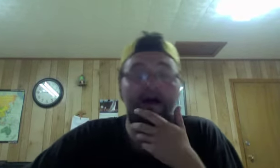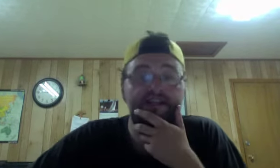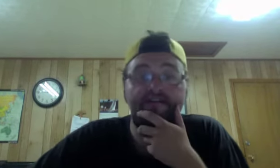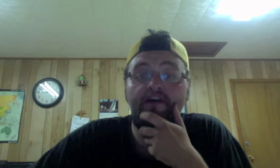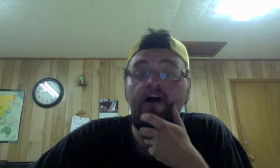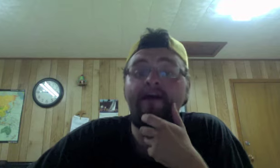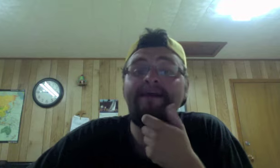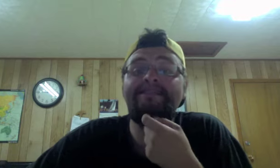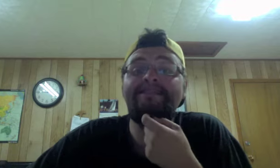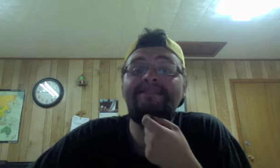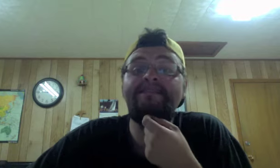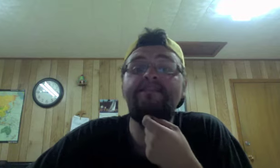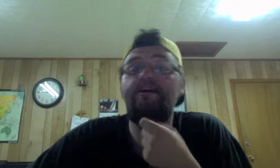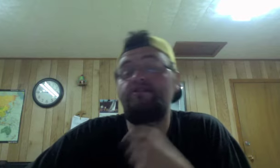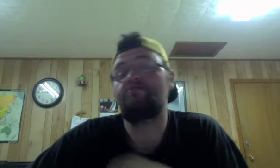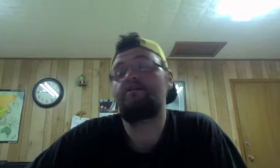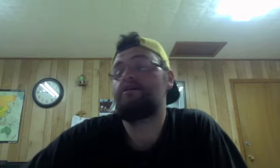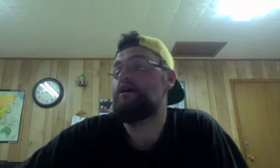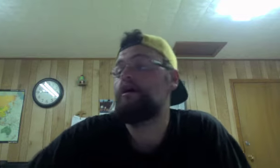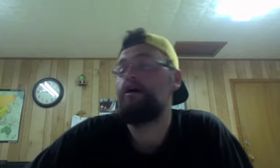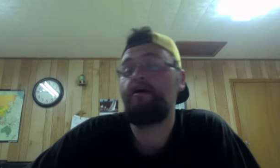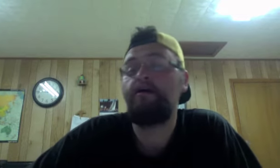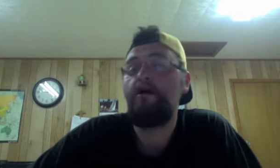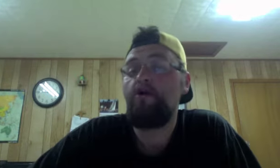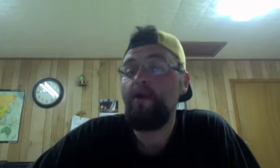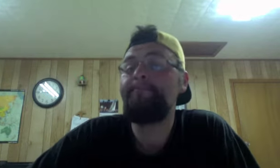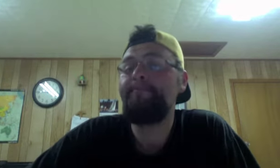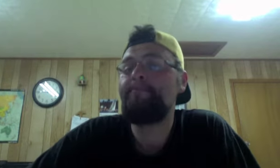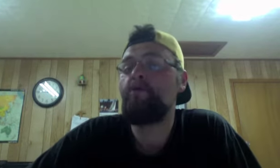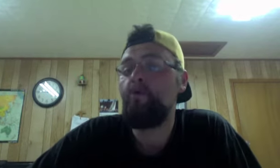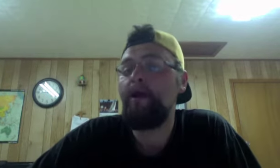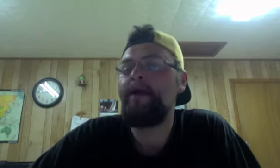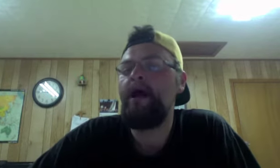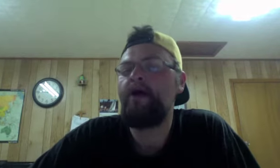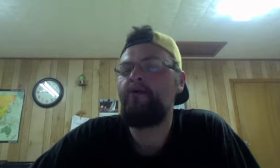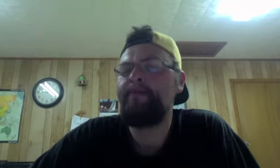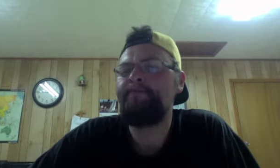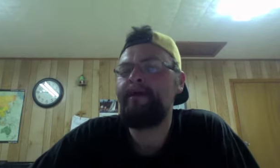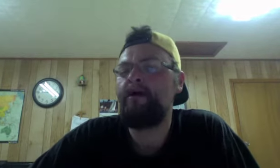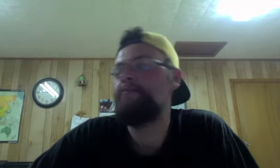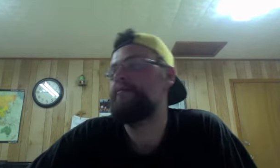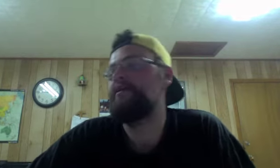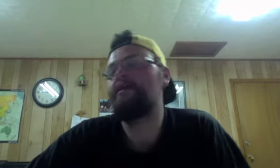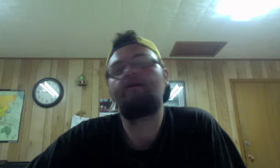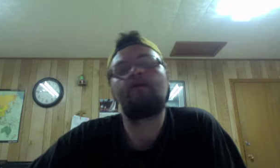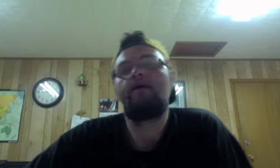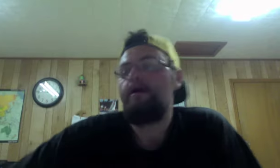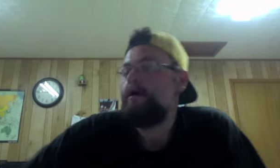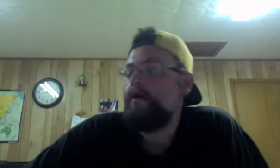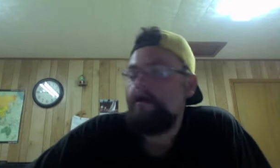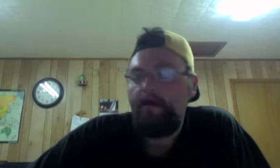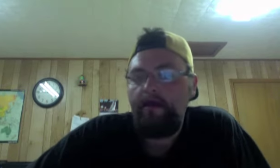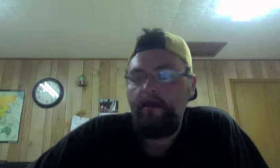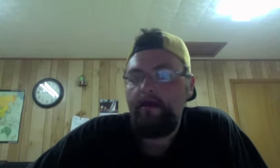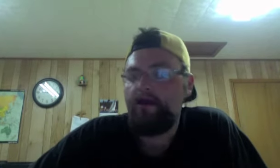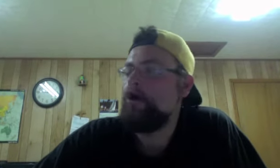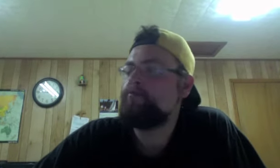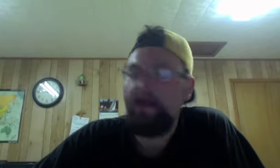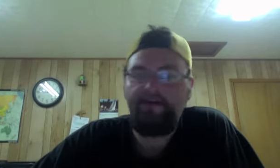Jeffrey Tinsdale this week uh great great uh great pickup I mean you know played there